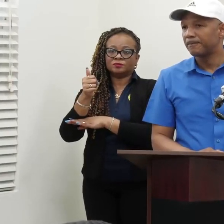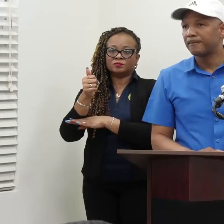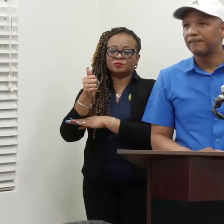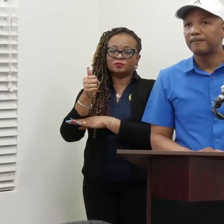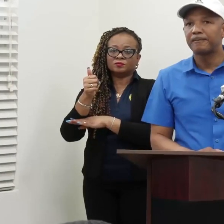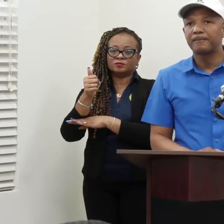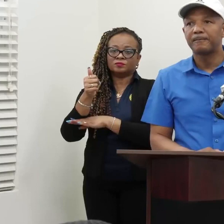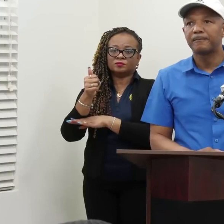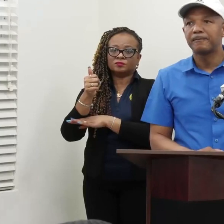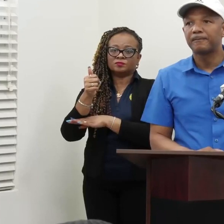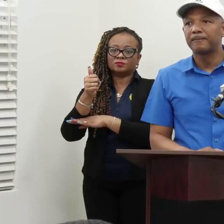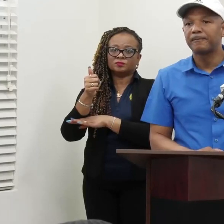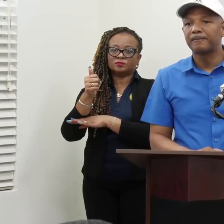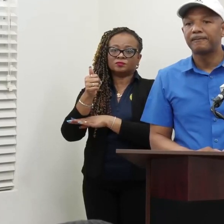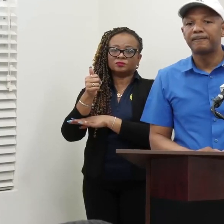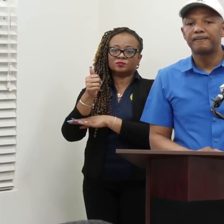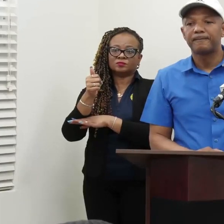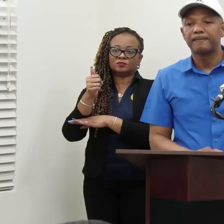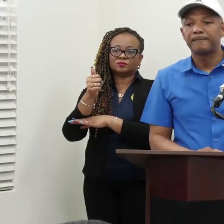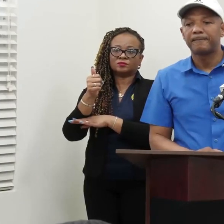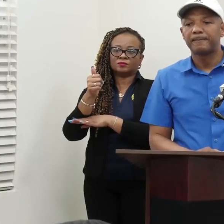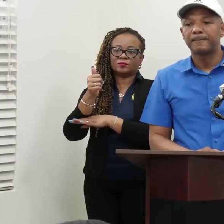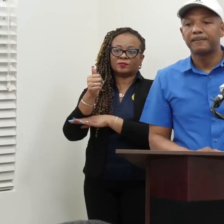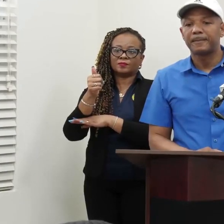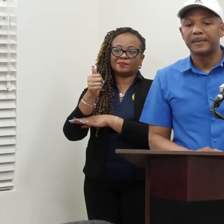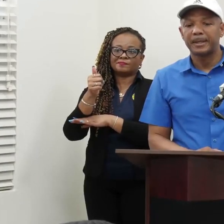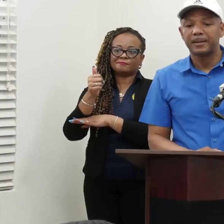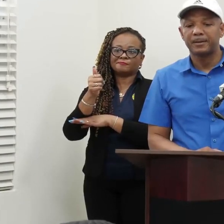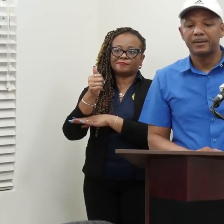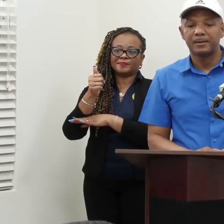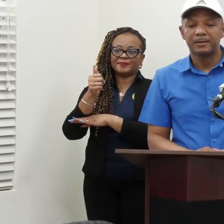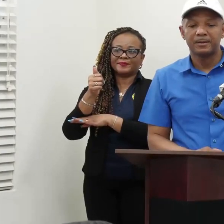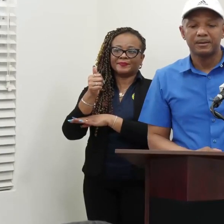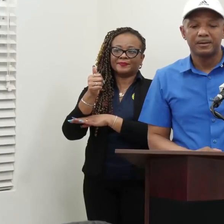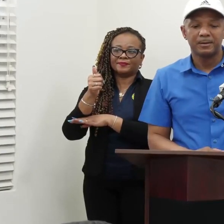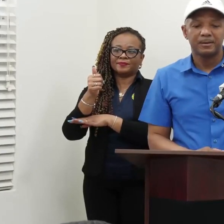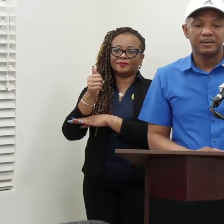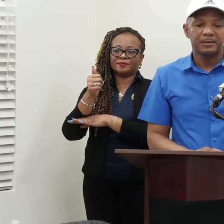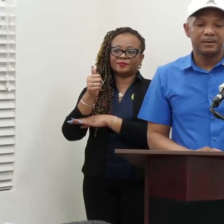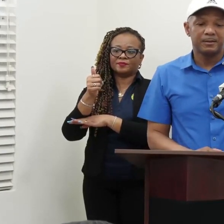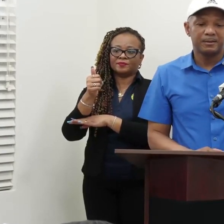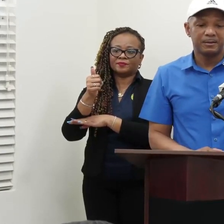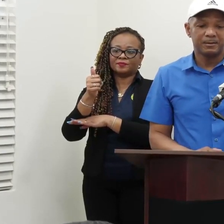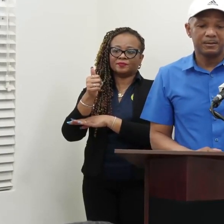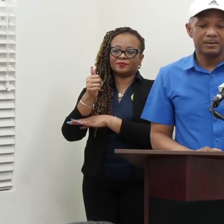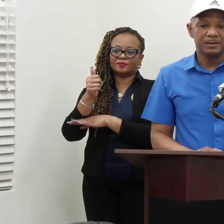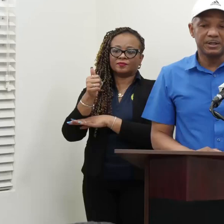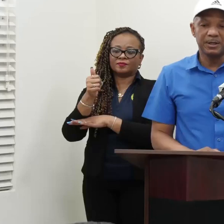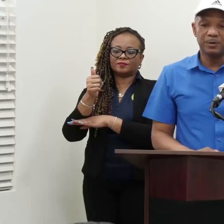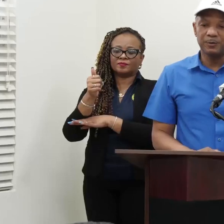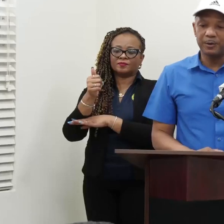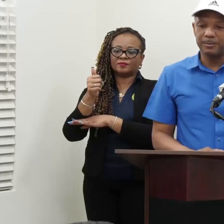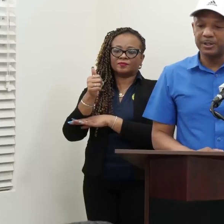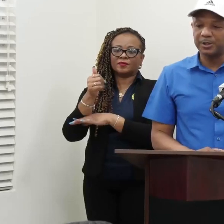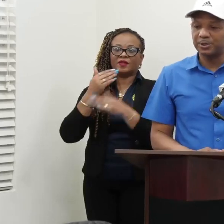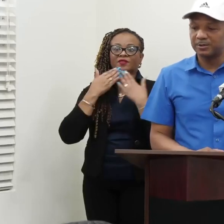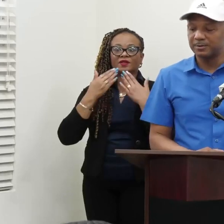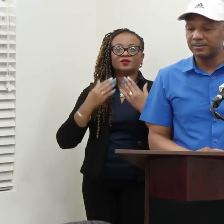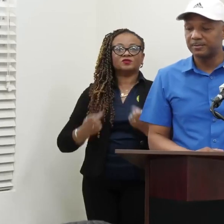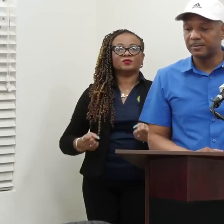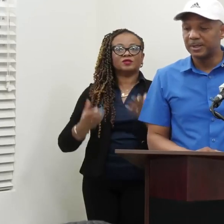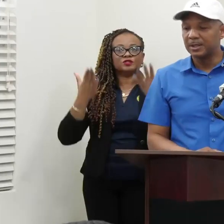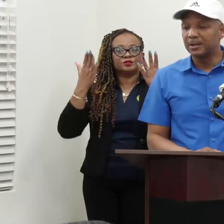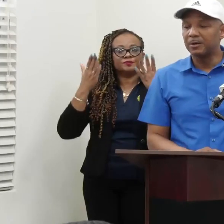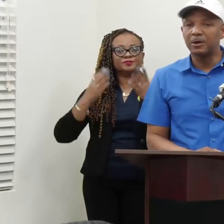jeudi, you have dit sur New Providence qui a sauté dehors, tout le monde qui a sauté qui était dans Providence, avec l'autre business qui